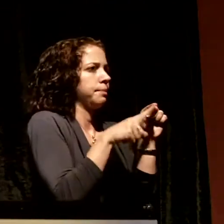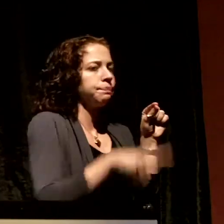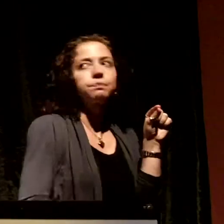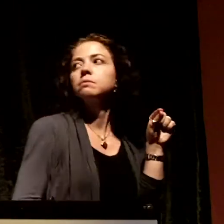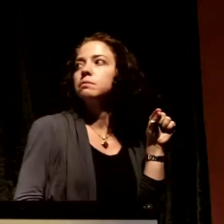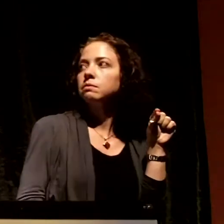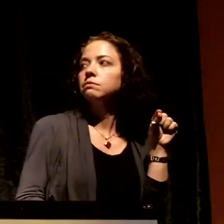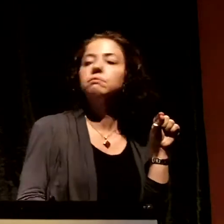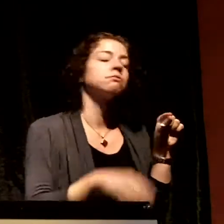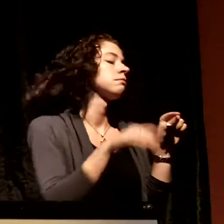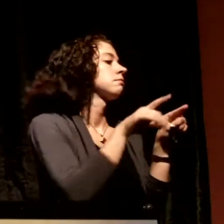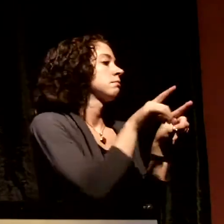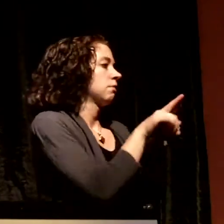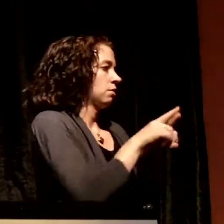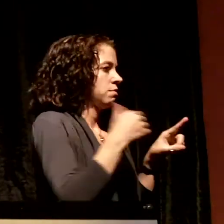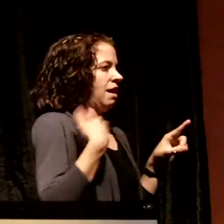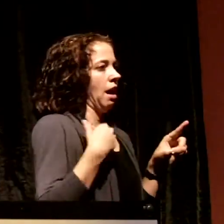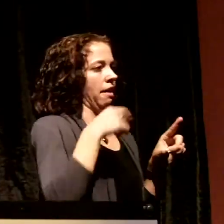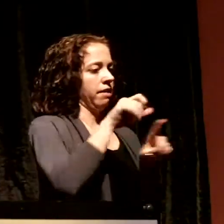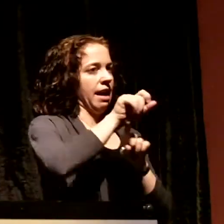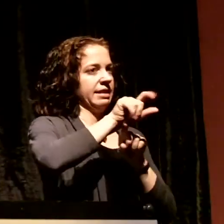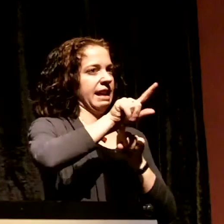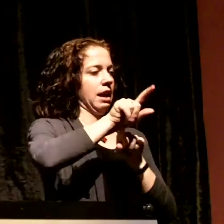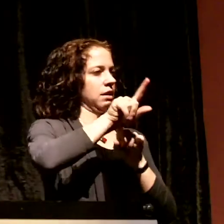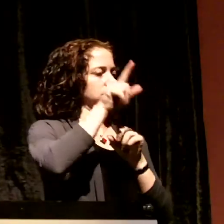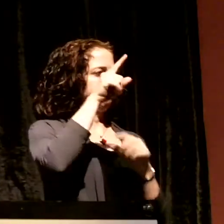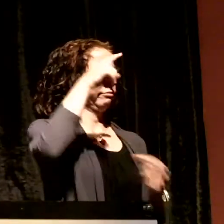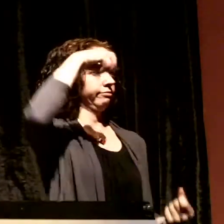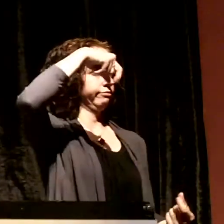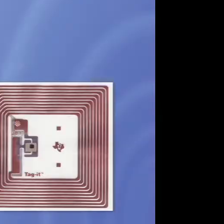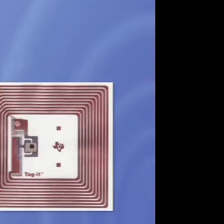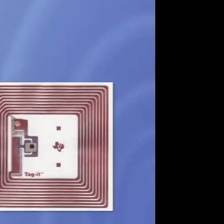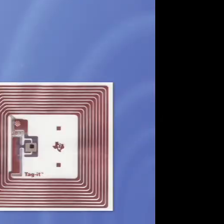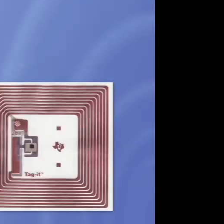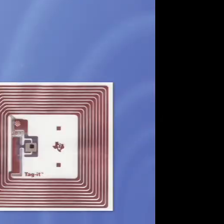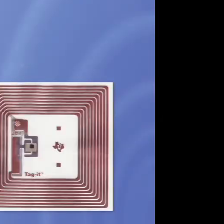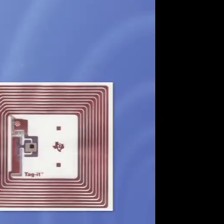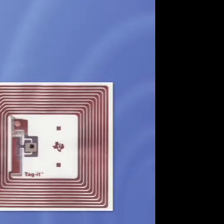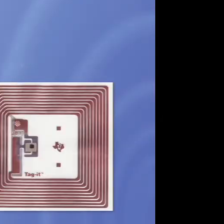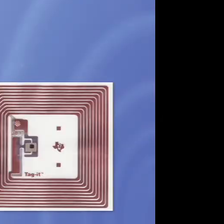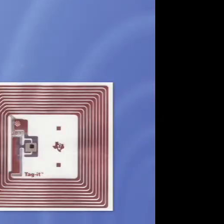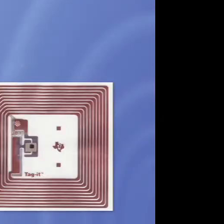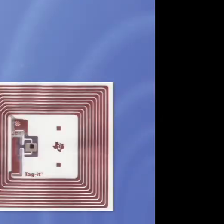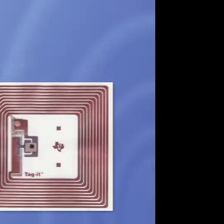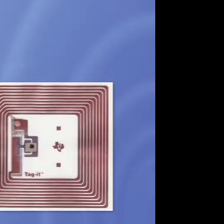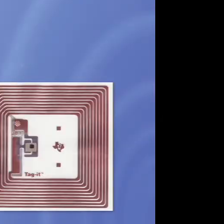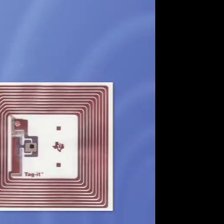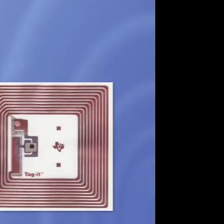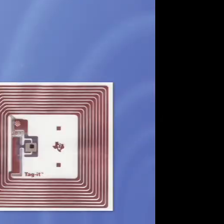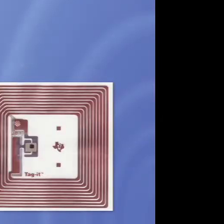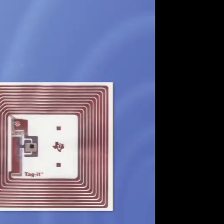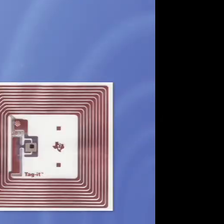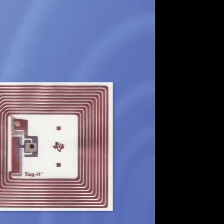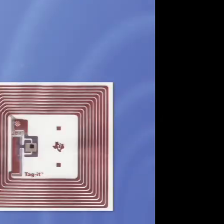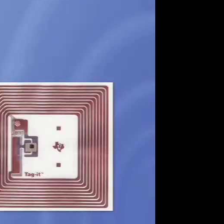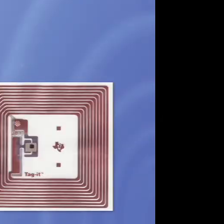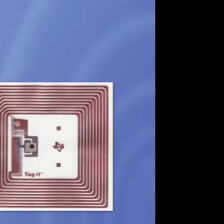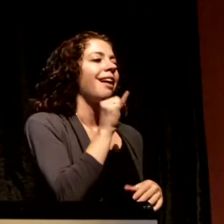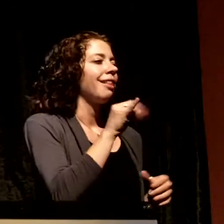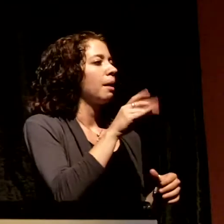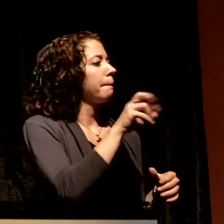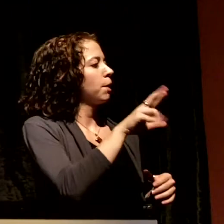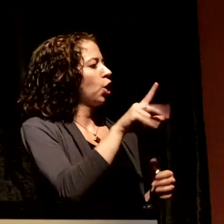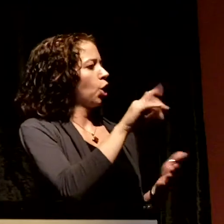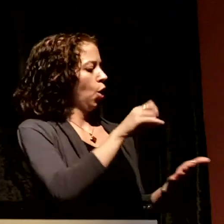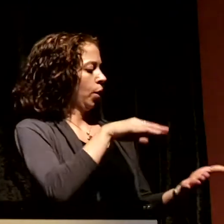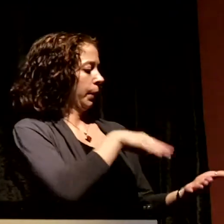have a lot of antenna, so they can hear the radio waves that are being sent to them. Now, unlike barcodes, you don't need line of sight to